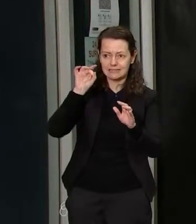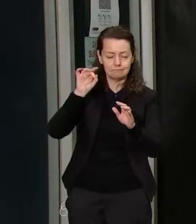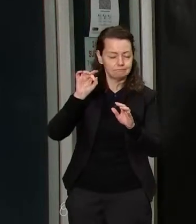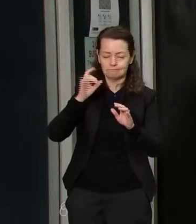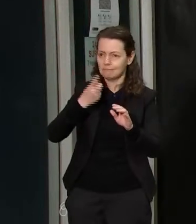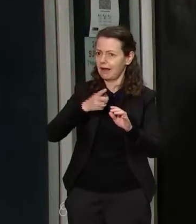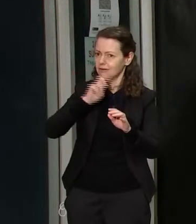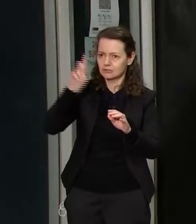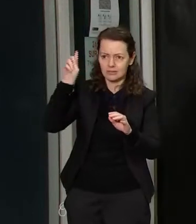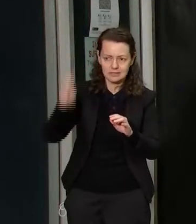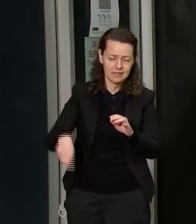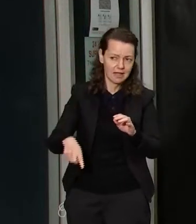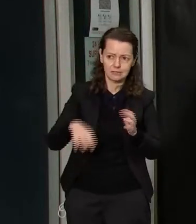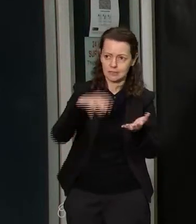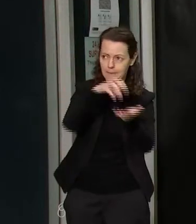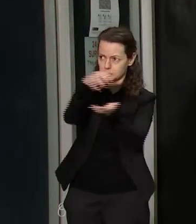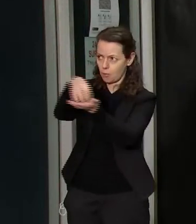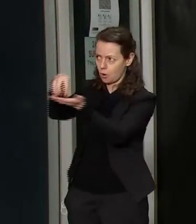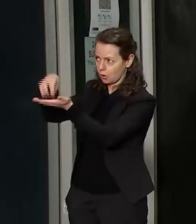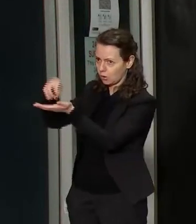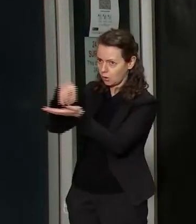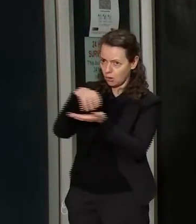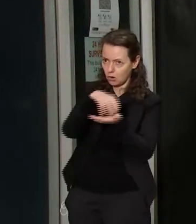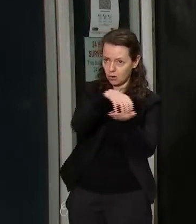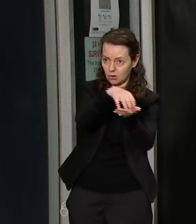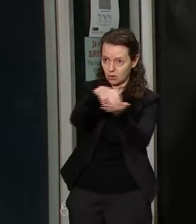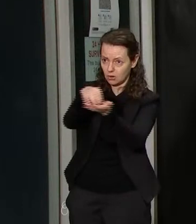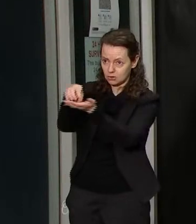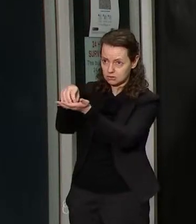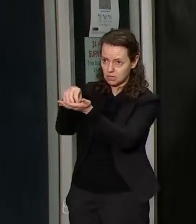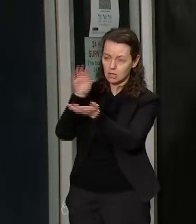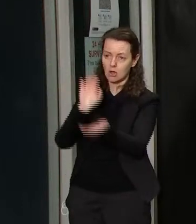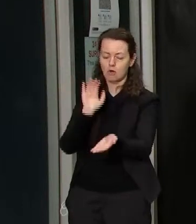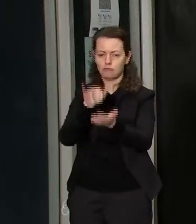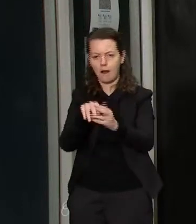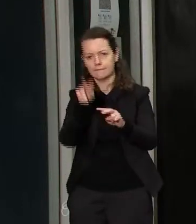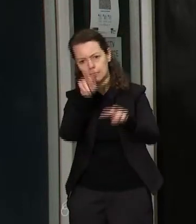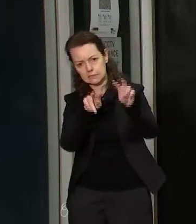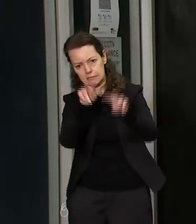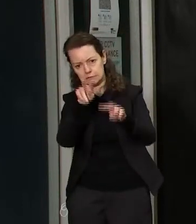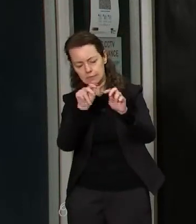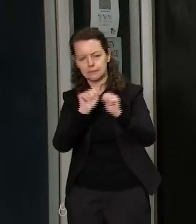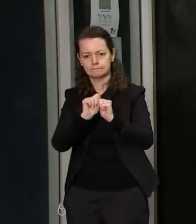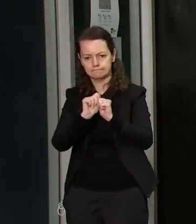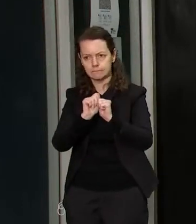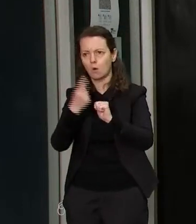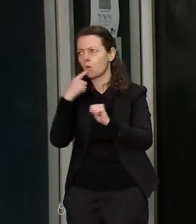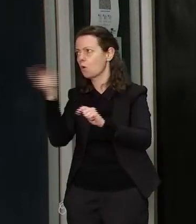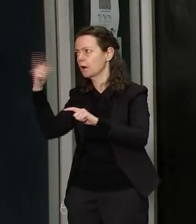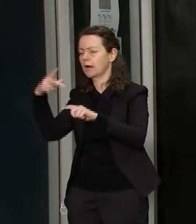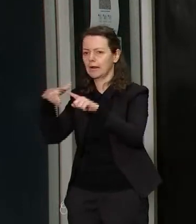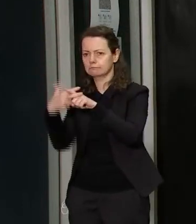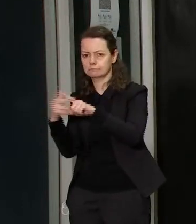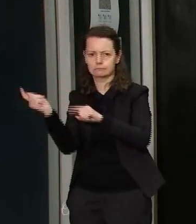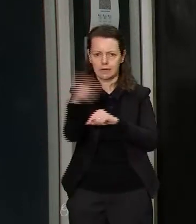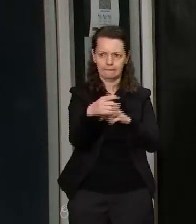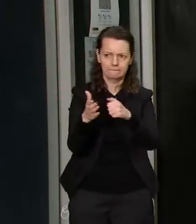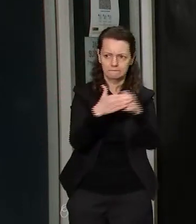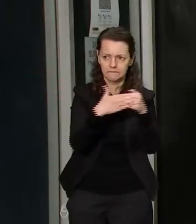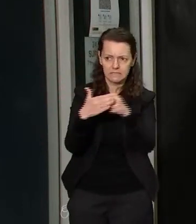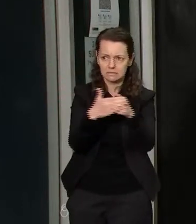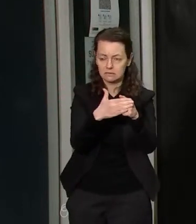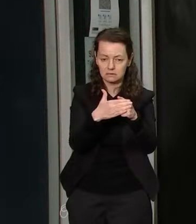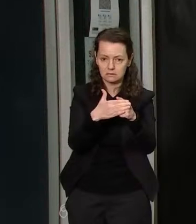venues. By the time you do that ventilation assessment and then do the works, you may well be